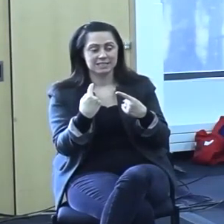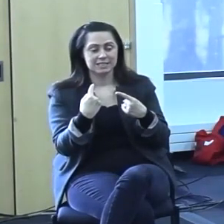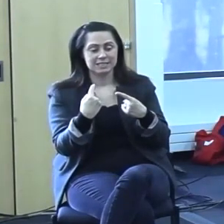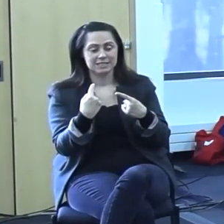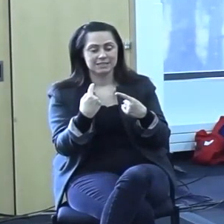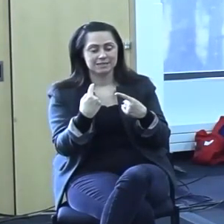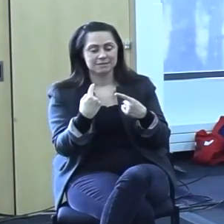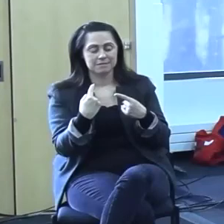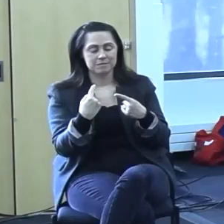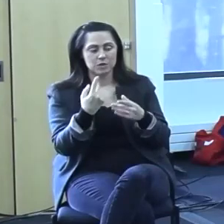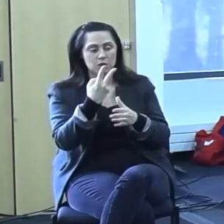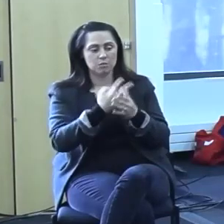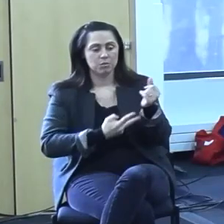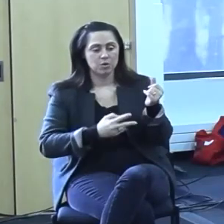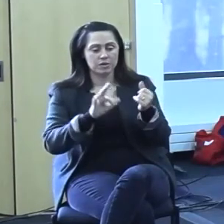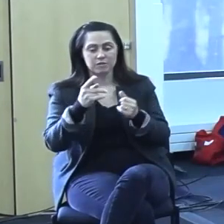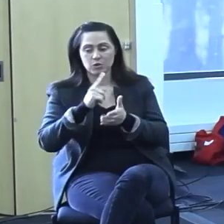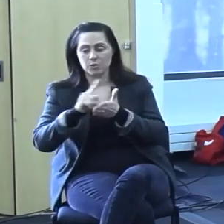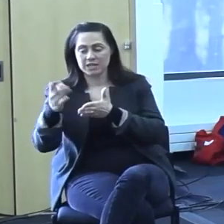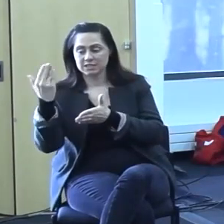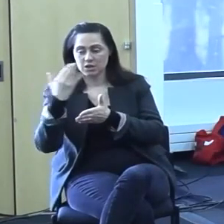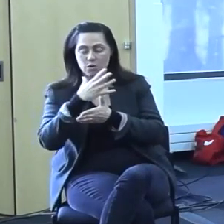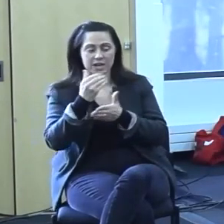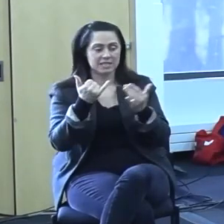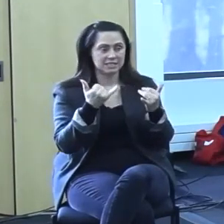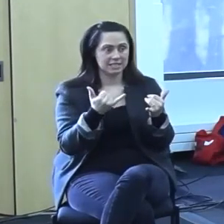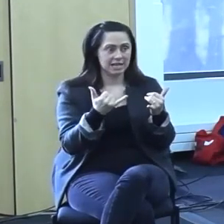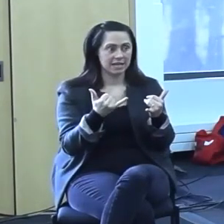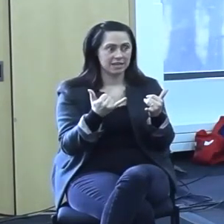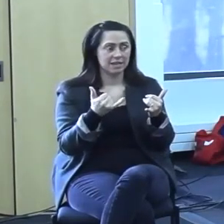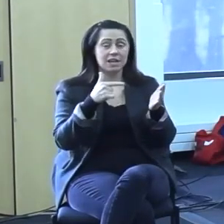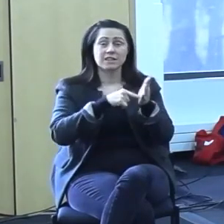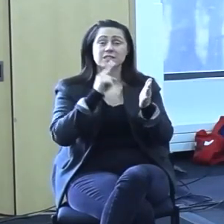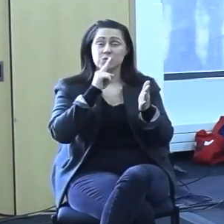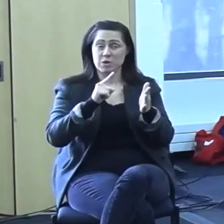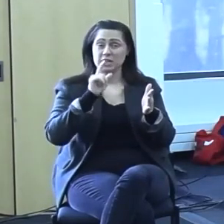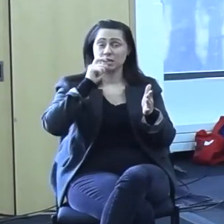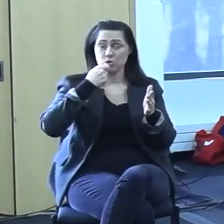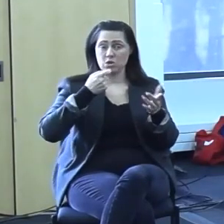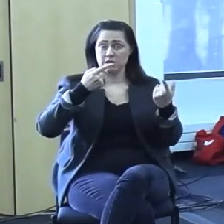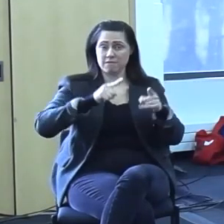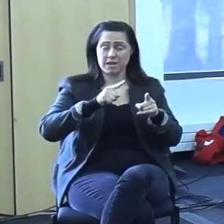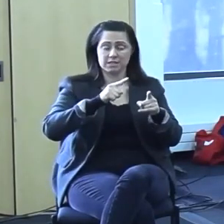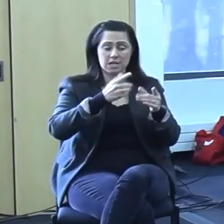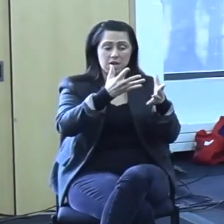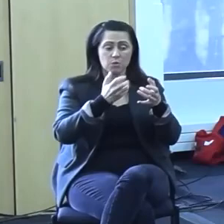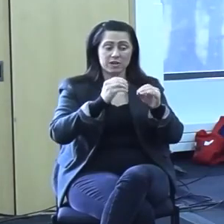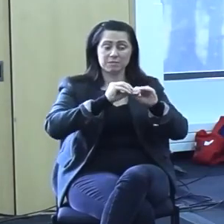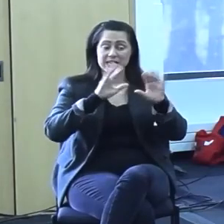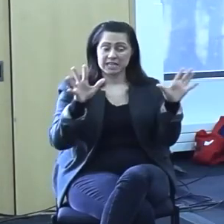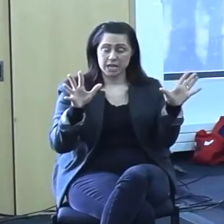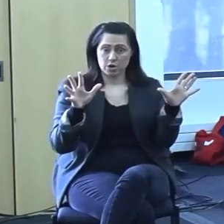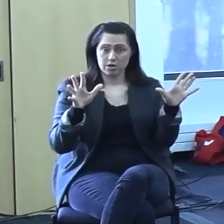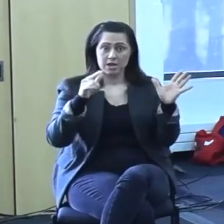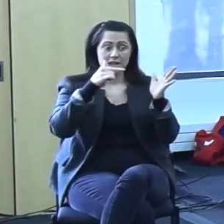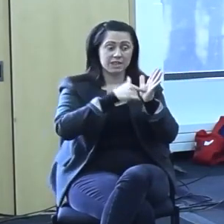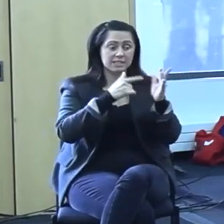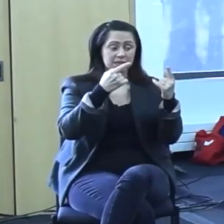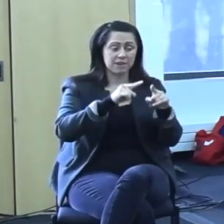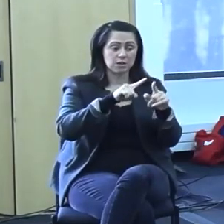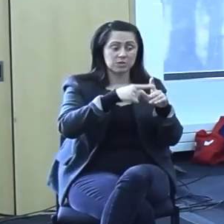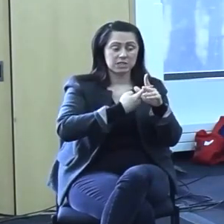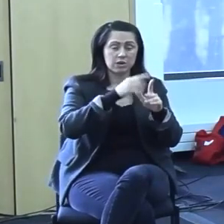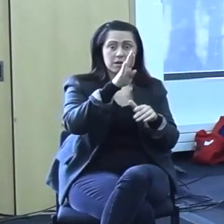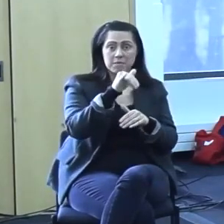those that attended both a couple weeks ago and today. This is a really cool event, and I just want to be clear that this event was